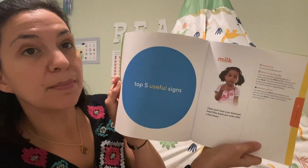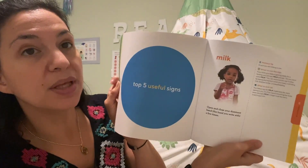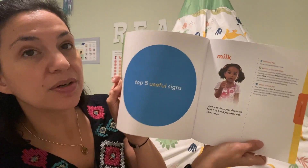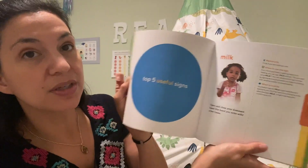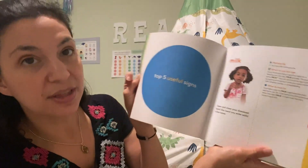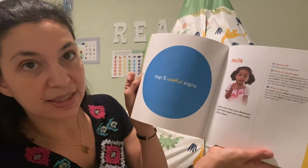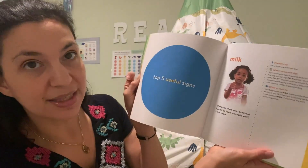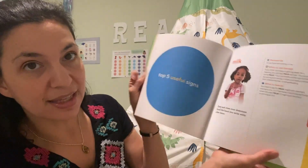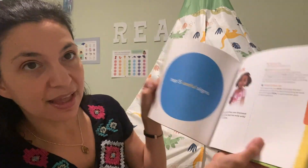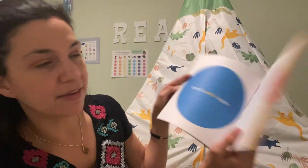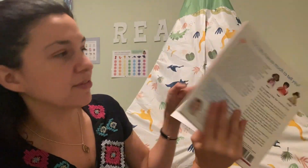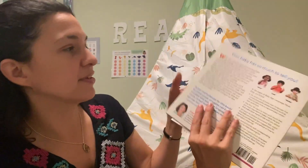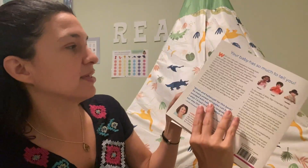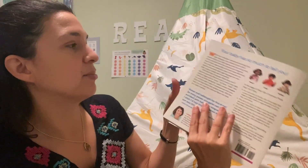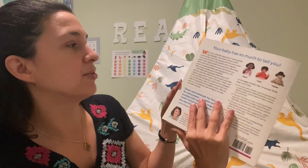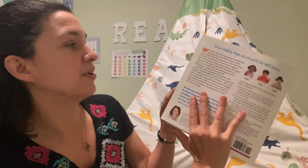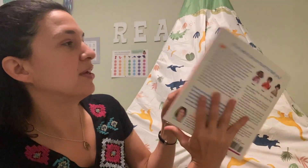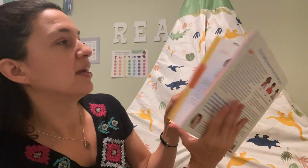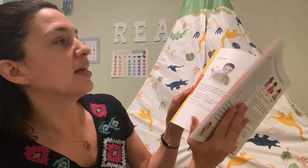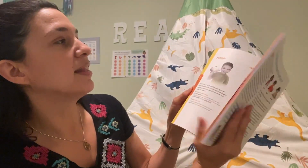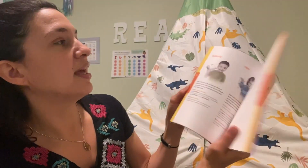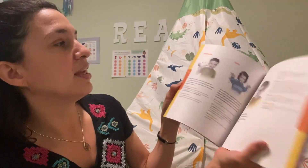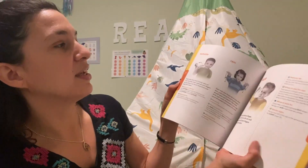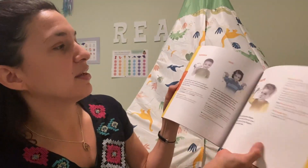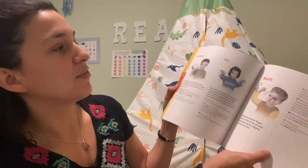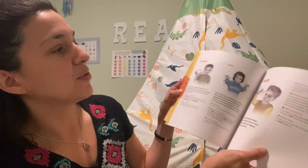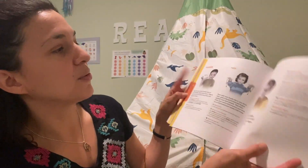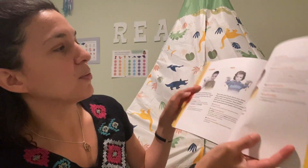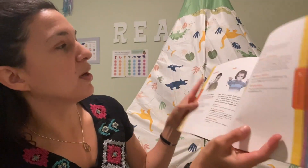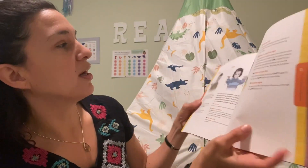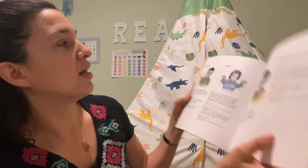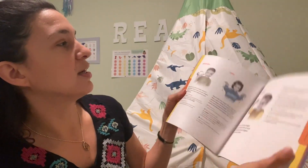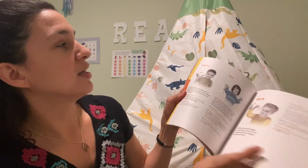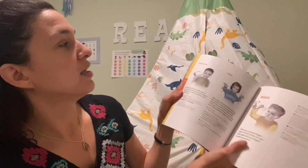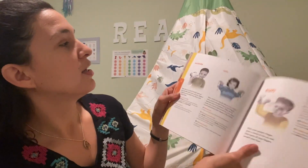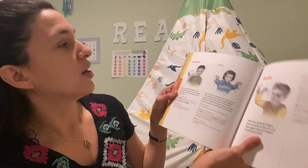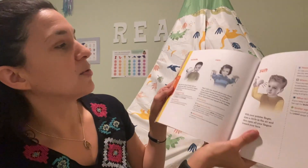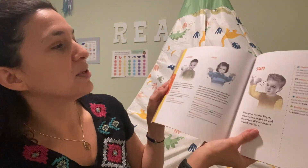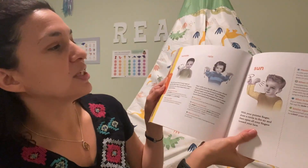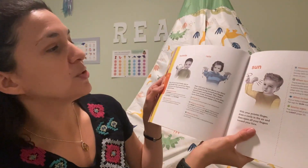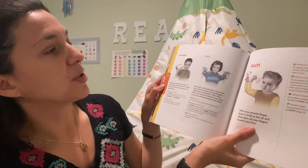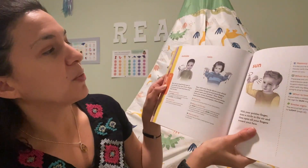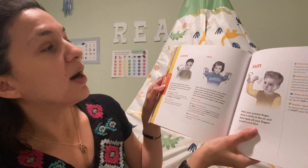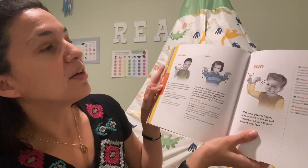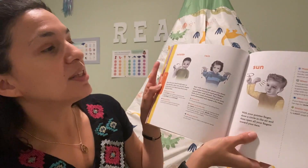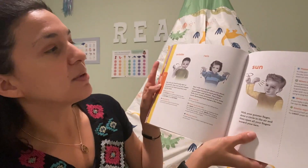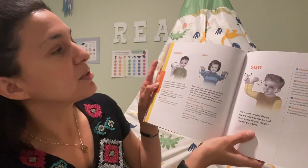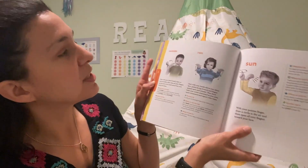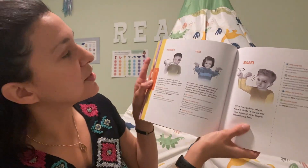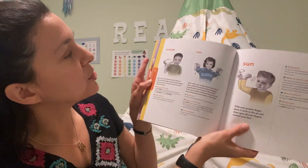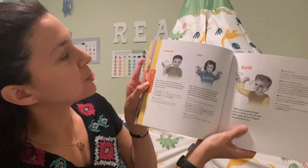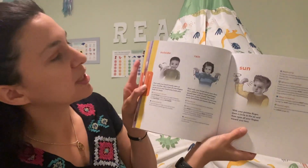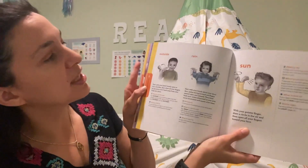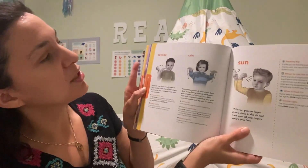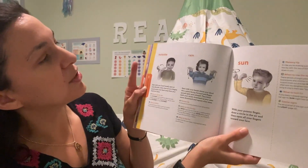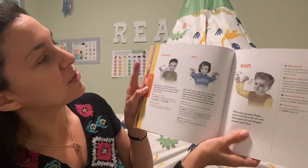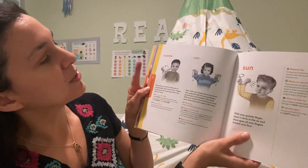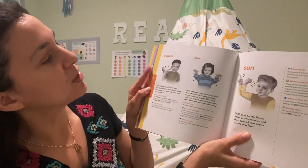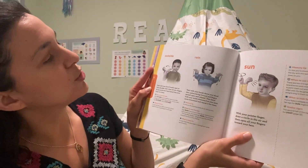milk, things like that, for example. And then if you are really doing well and they really are enjoying it, you know, you can do